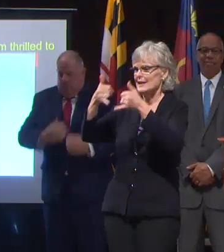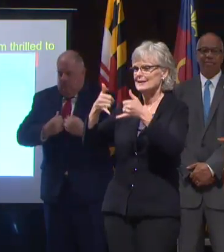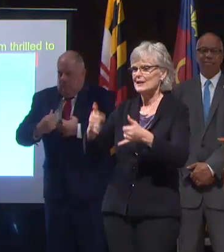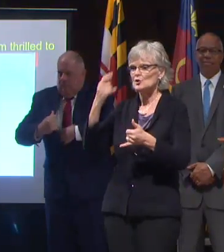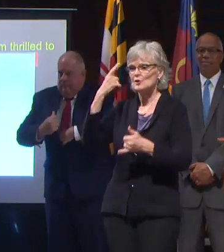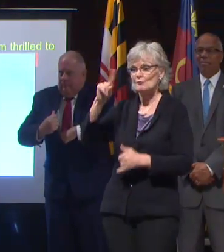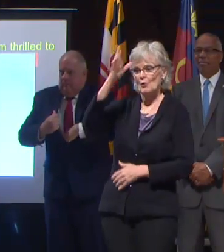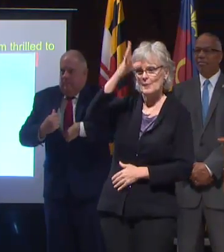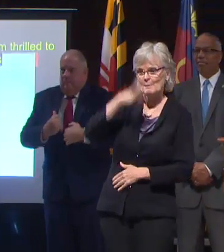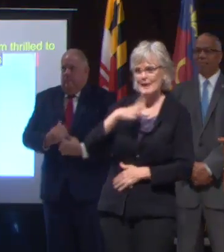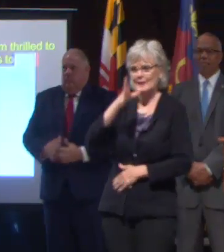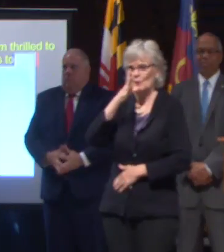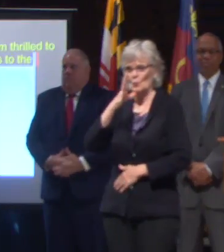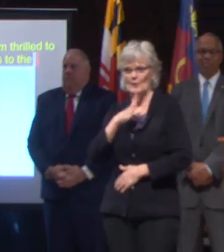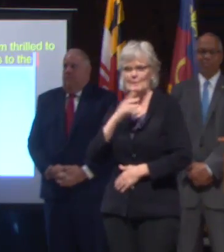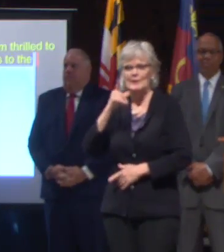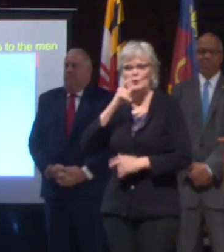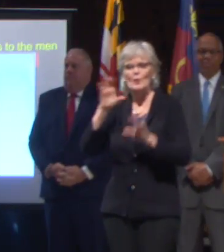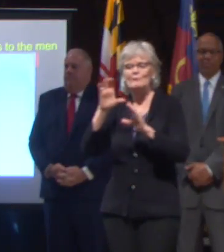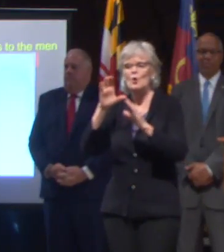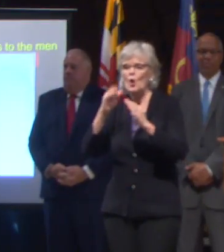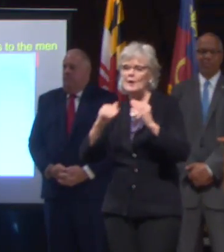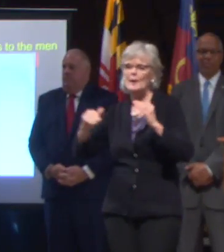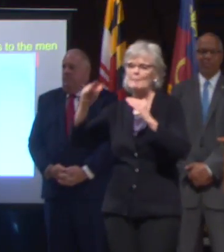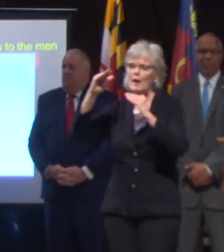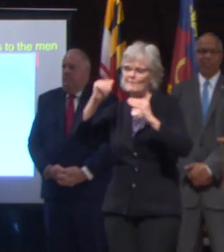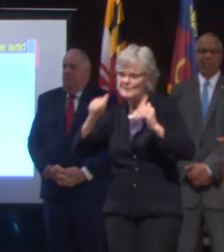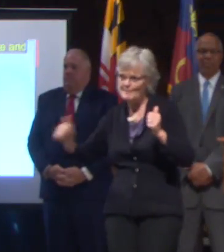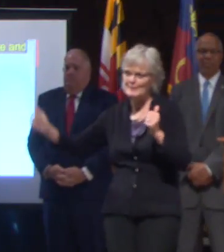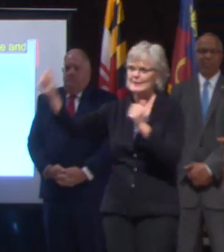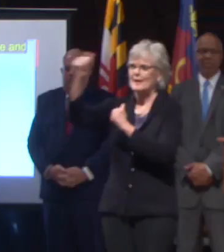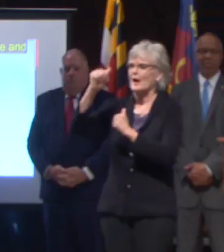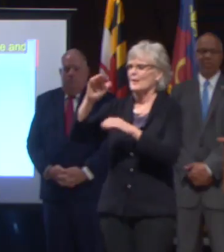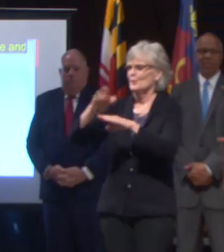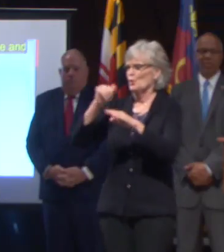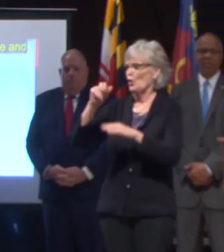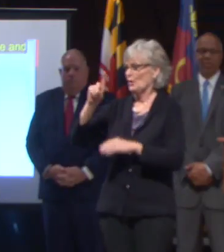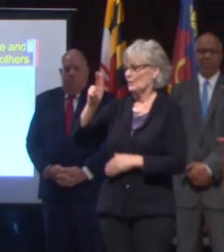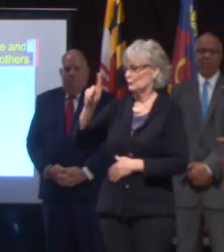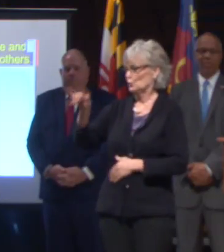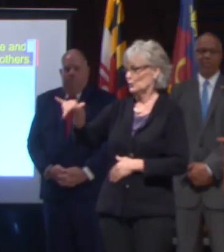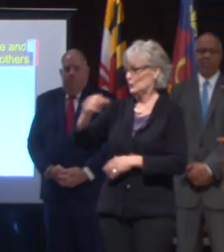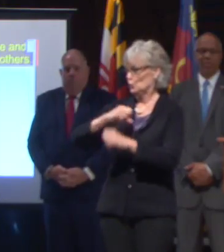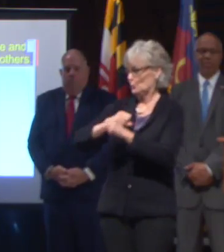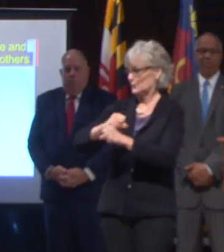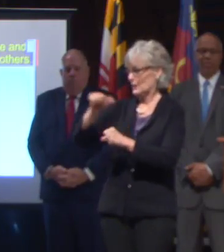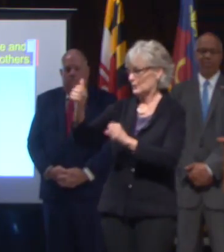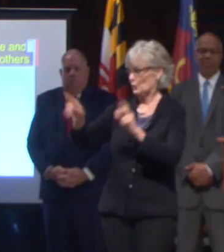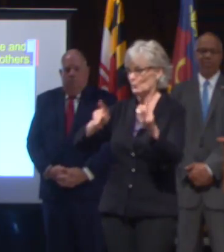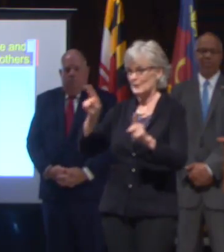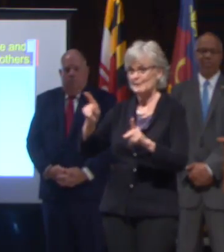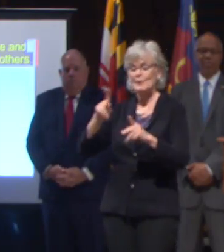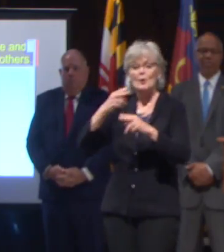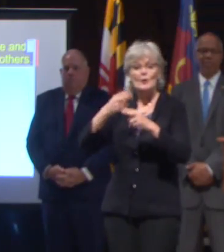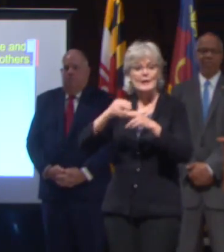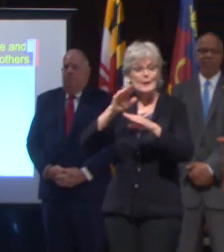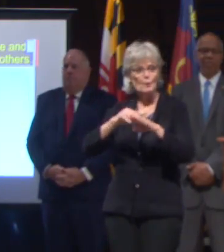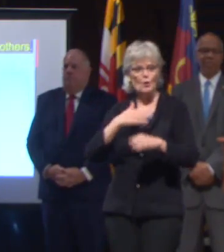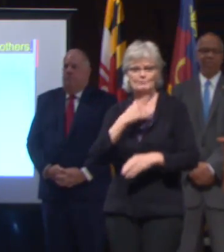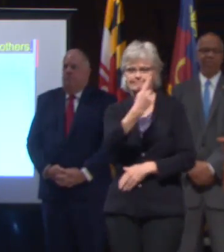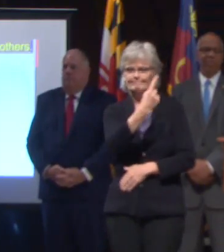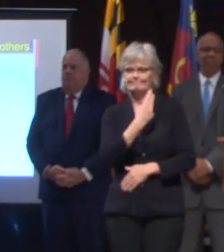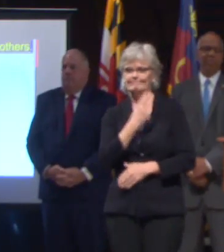men and women who have gone above and beyond the call of duty to protect others. So when your name is called, please come to the stage